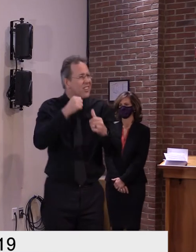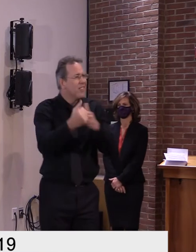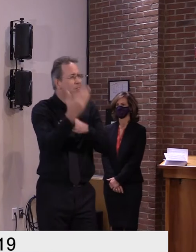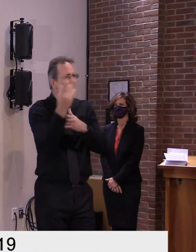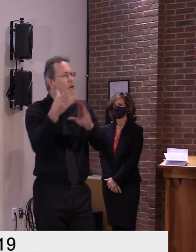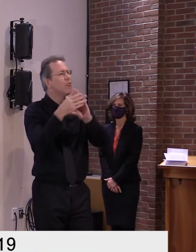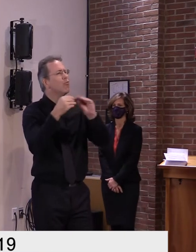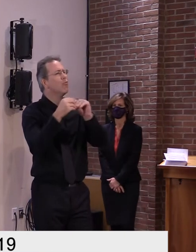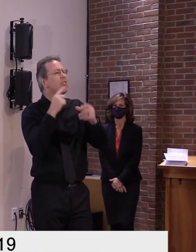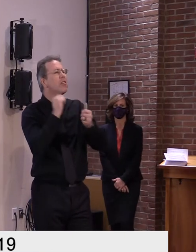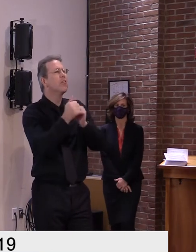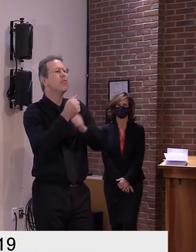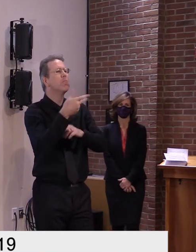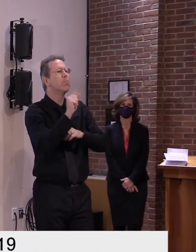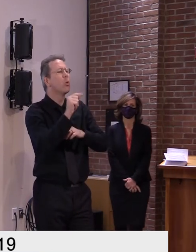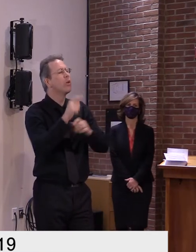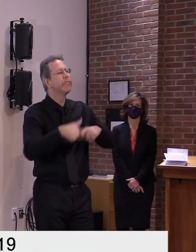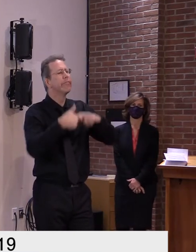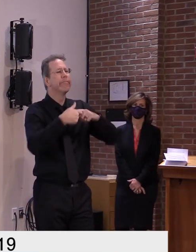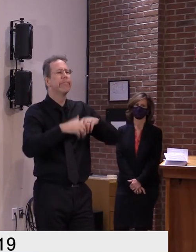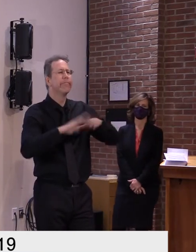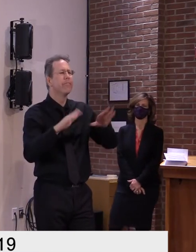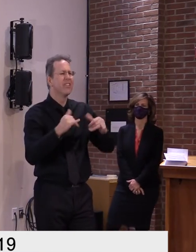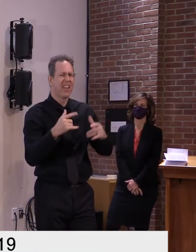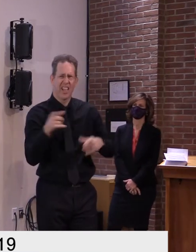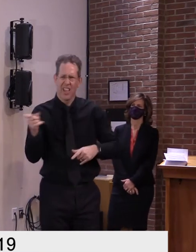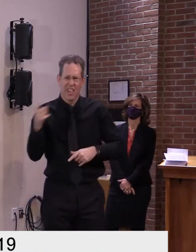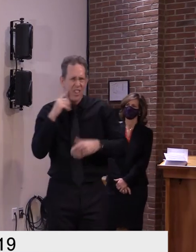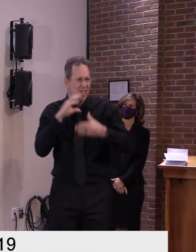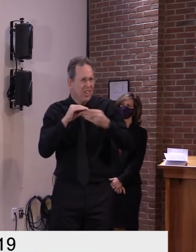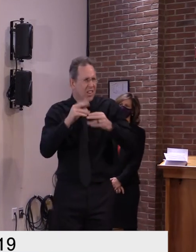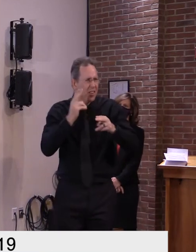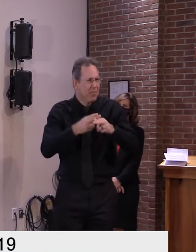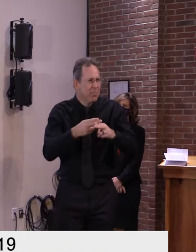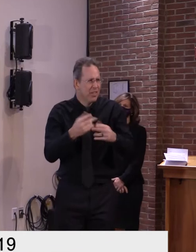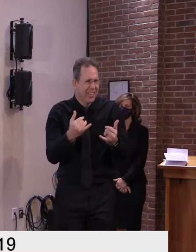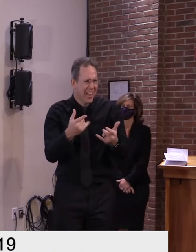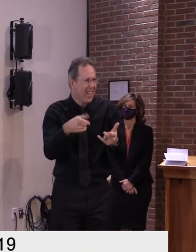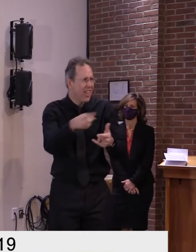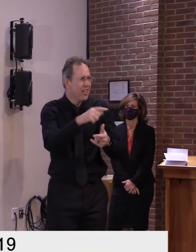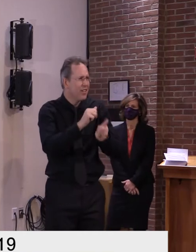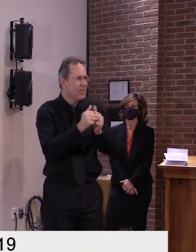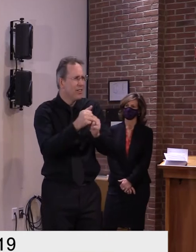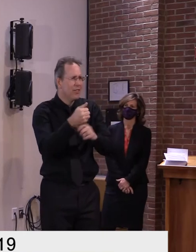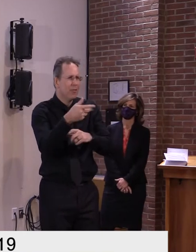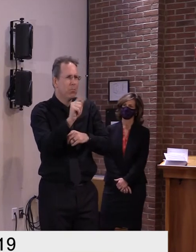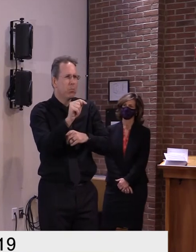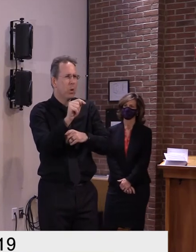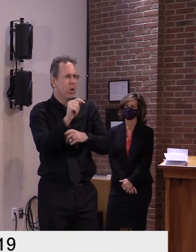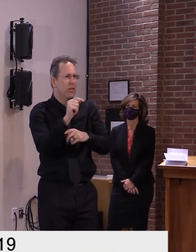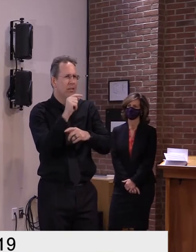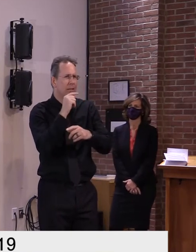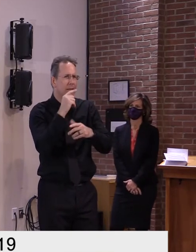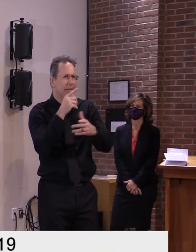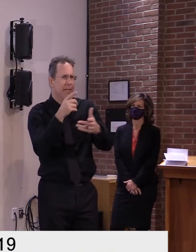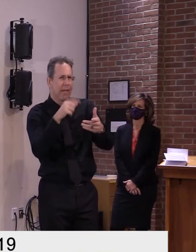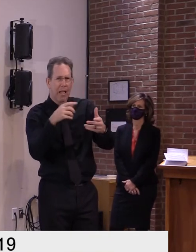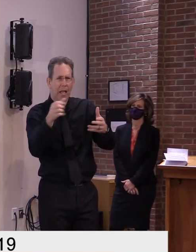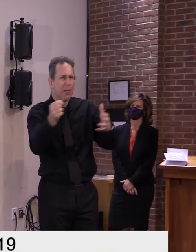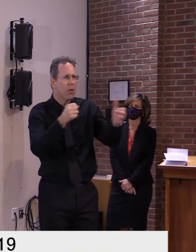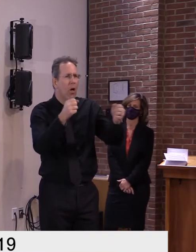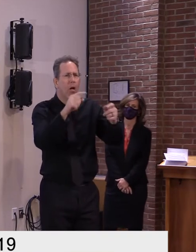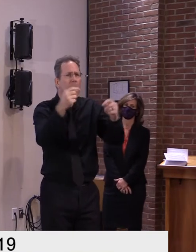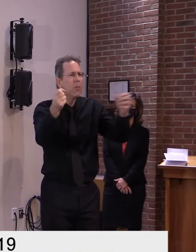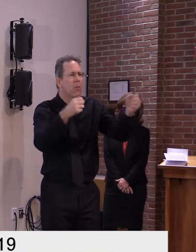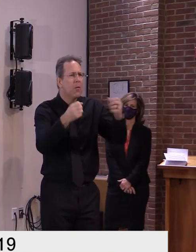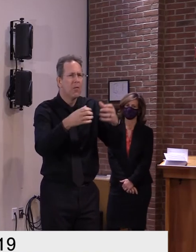kids in school together can't yet practice together as a team? Yeah, no, it's just a question of the timing and what we're seeing